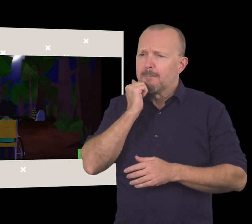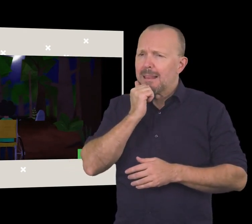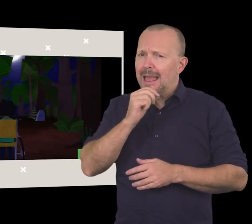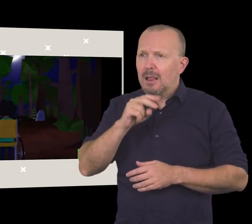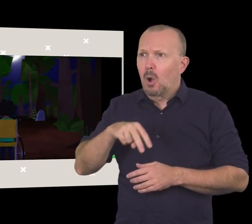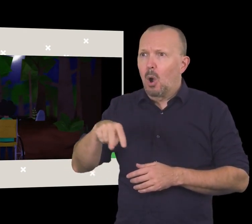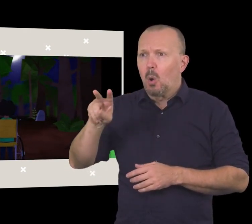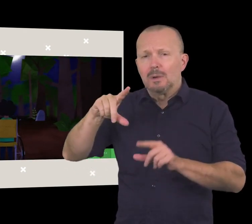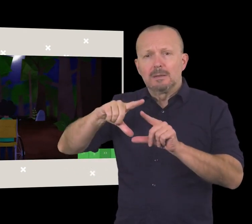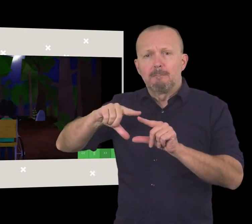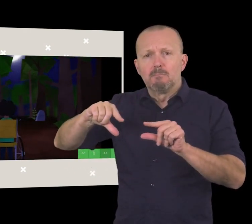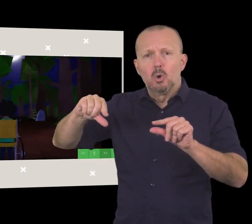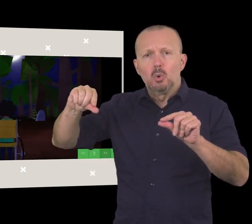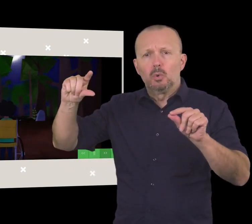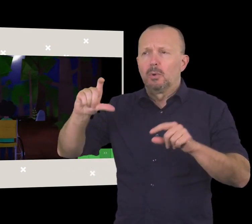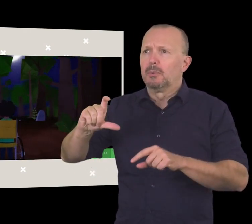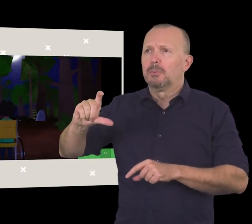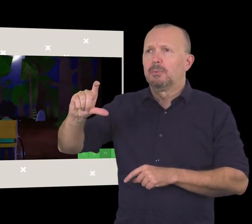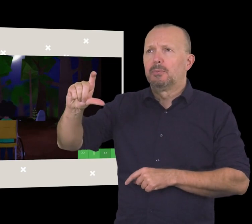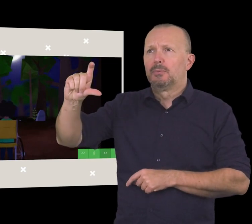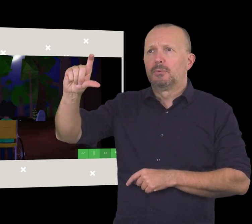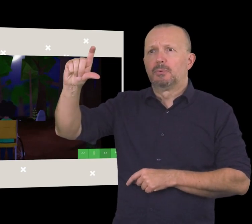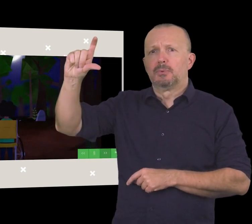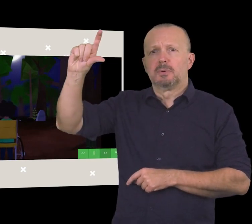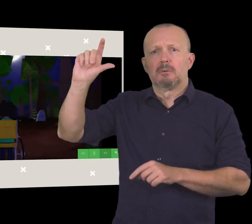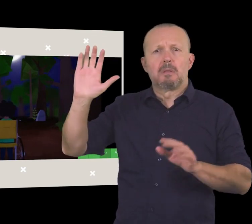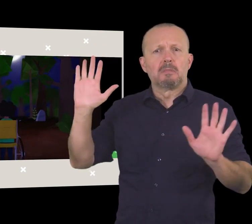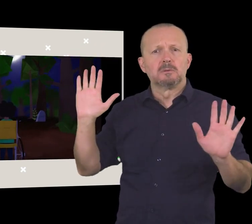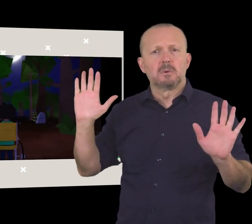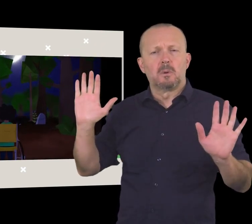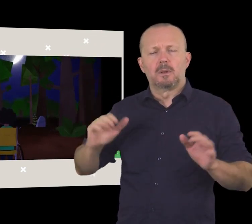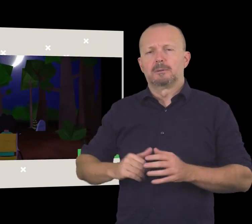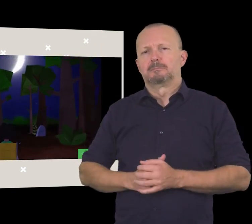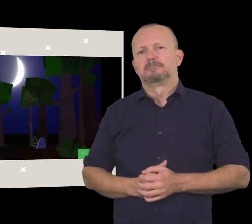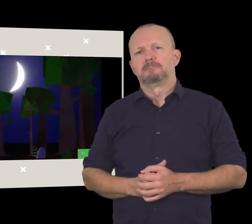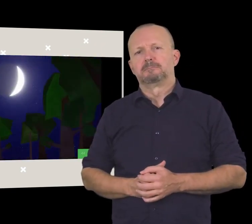blackness, except for the silvery light of a waxen moon.